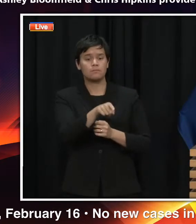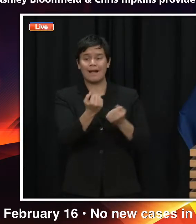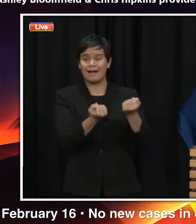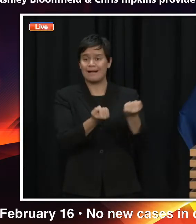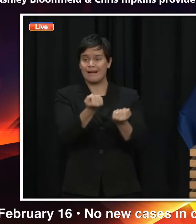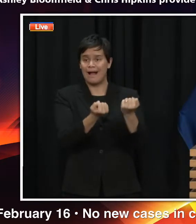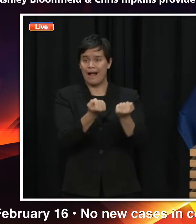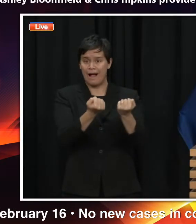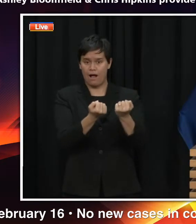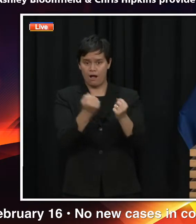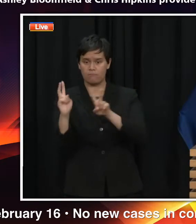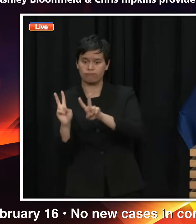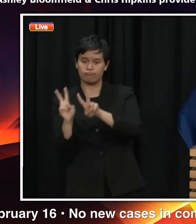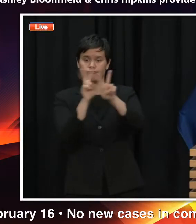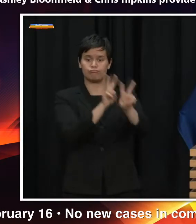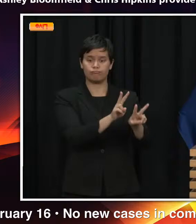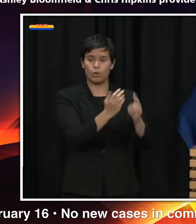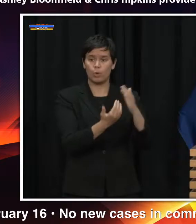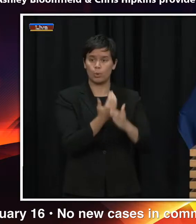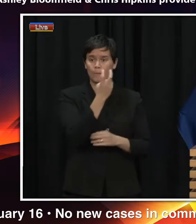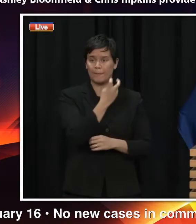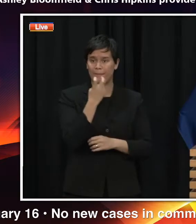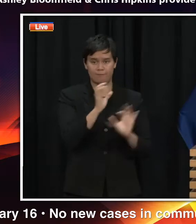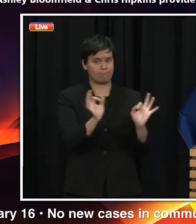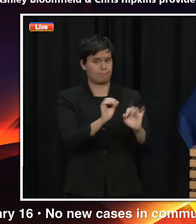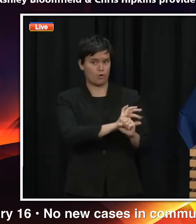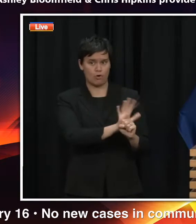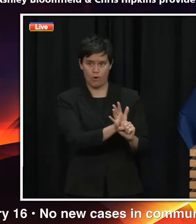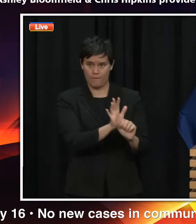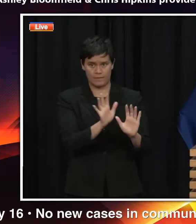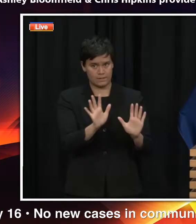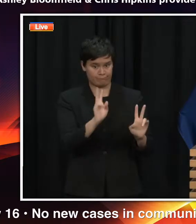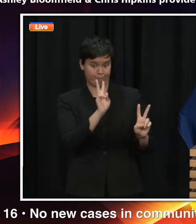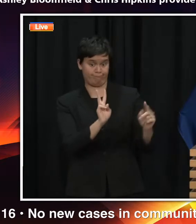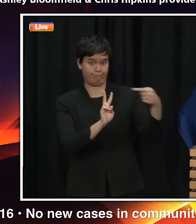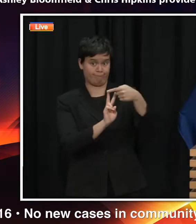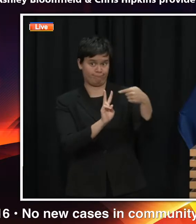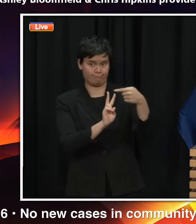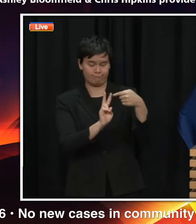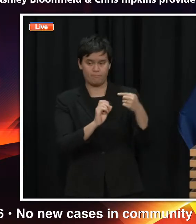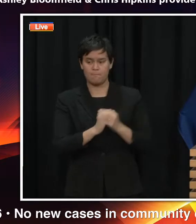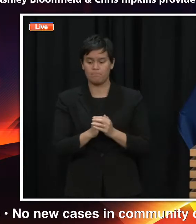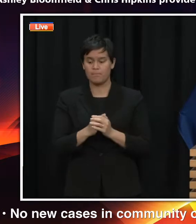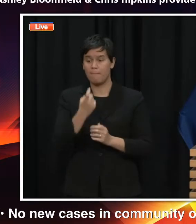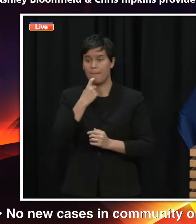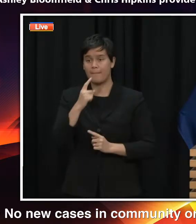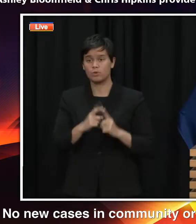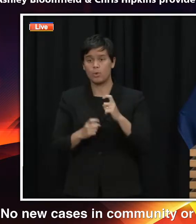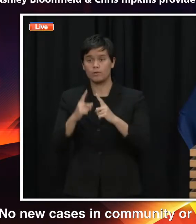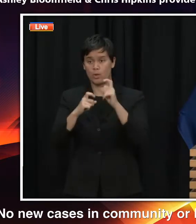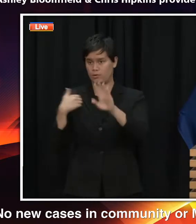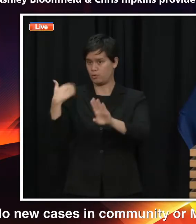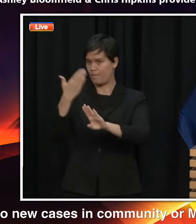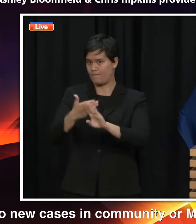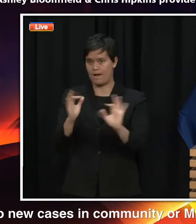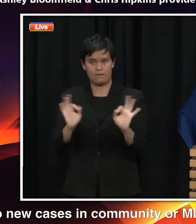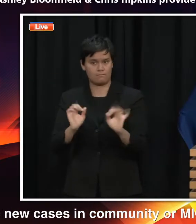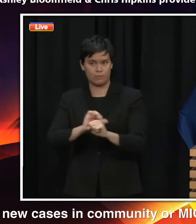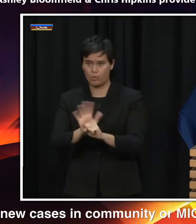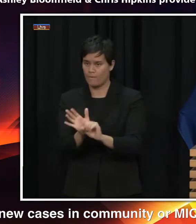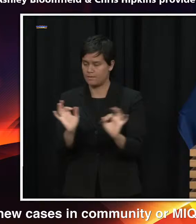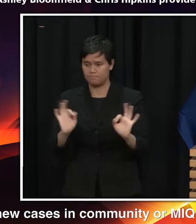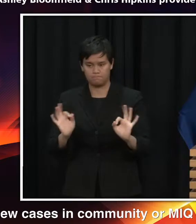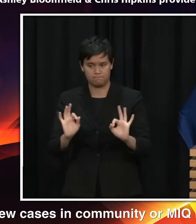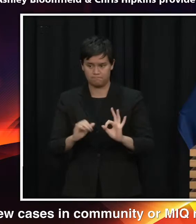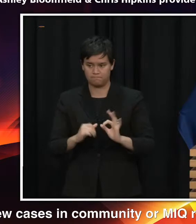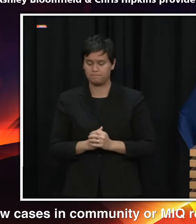close contacts at Papatoetoe High School out of 36 there, and they will continue to come in during the day.